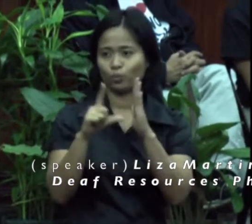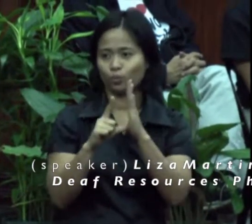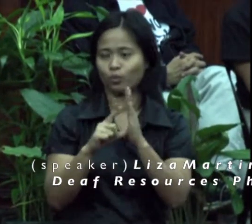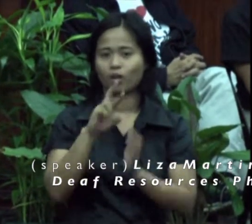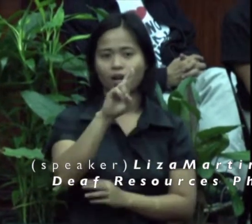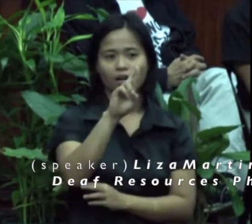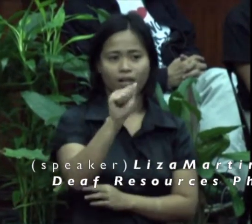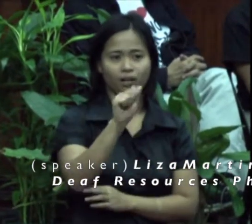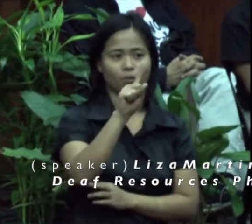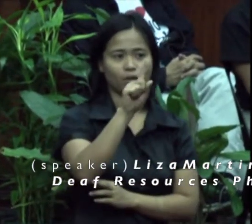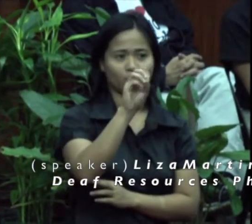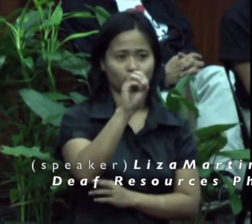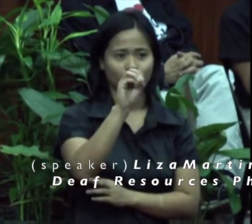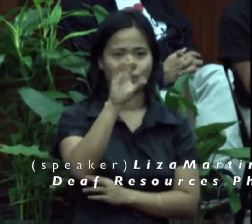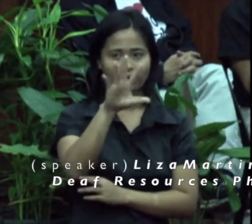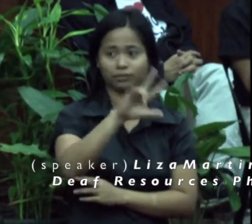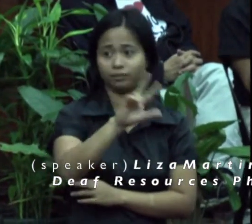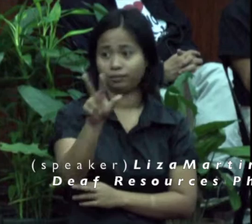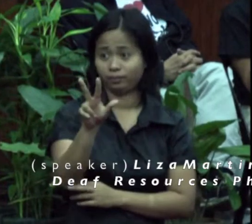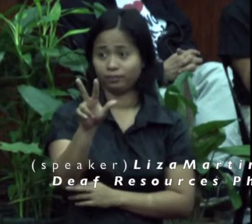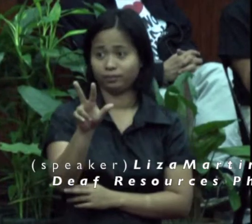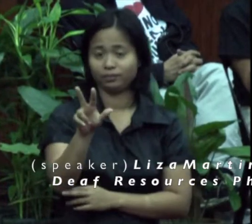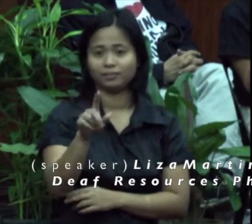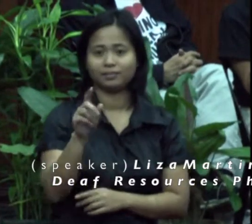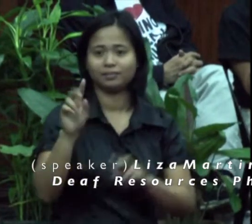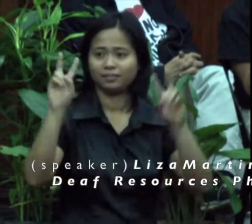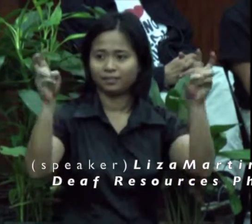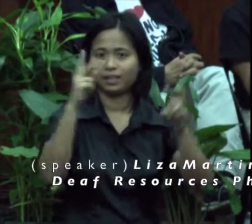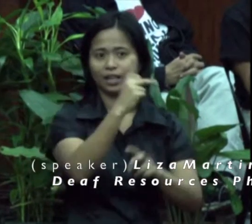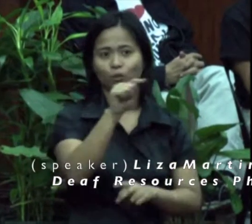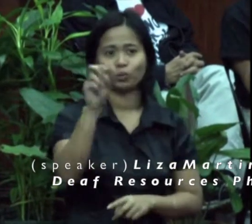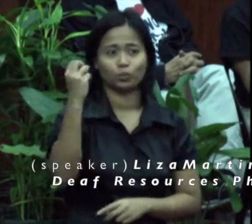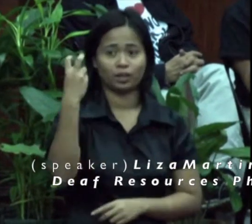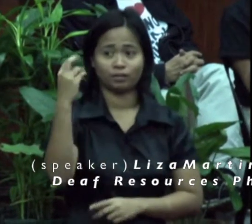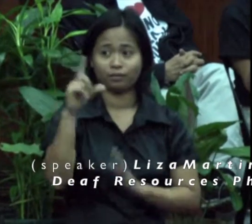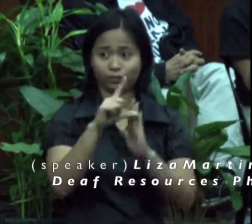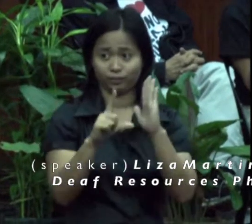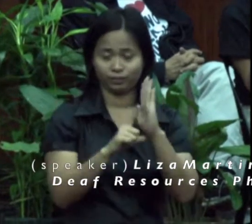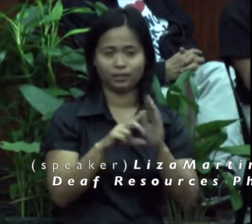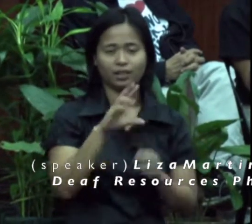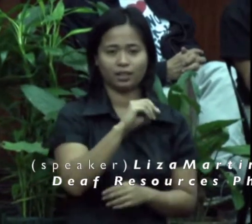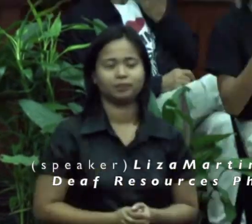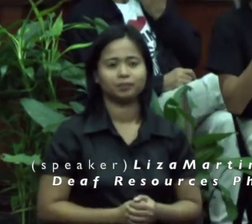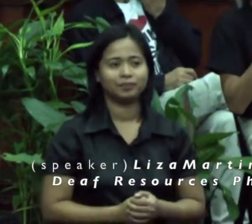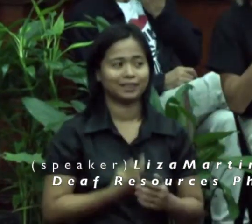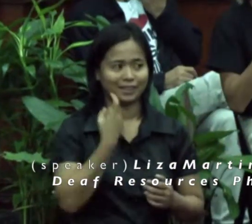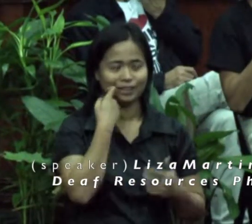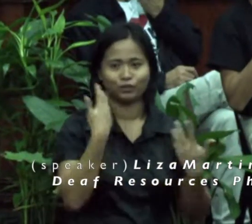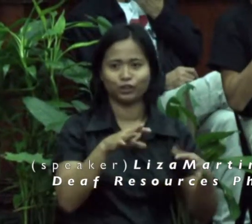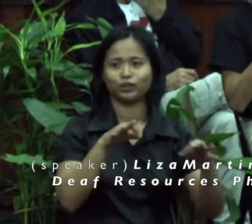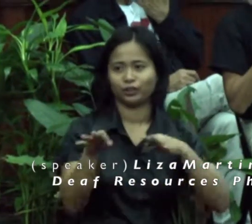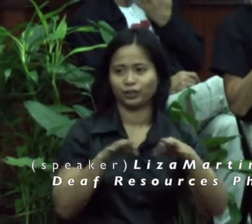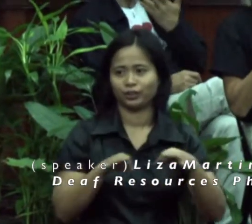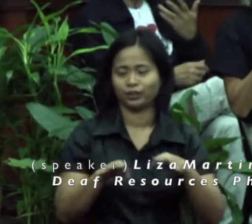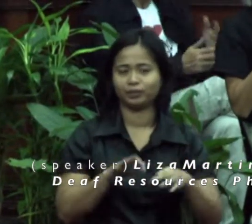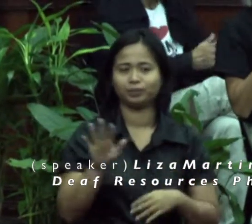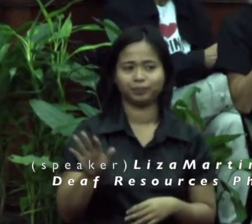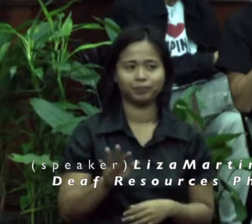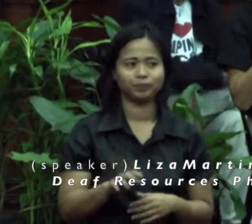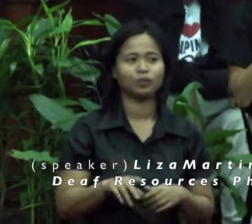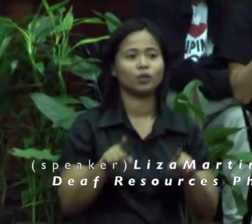RA 10533, which you know is the K-12 law, and 10410 explain that. And